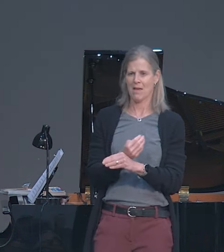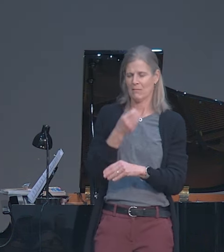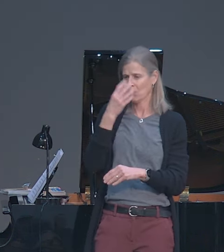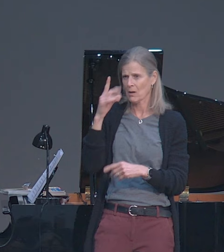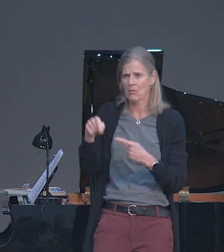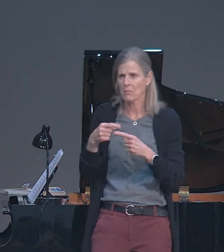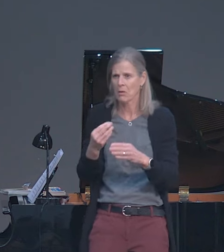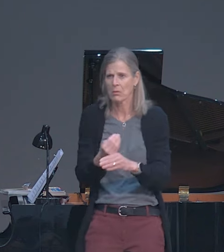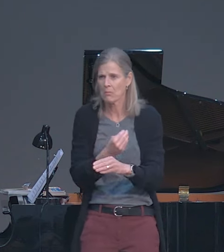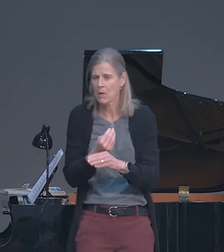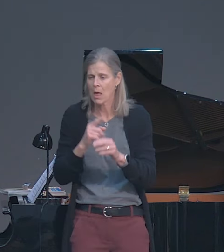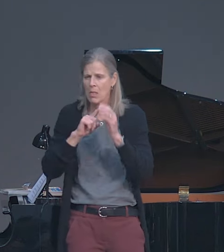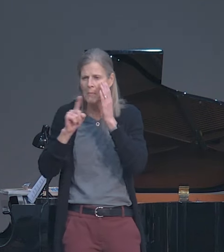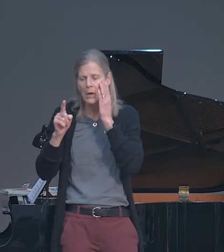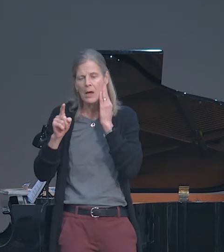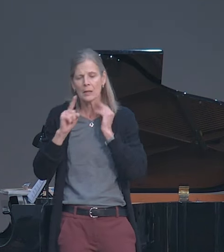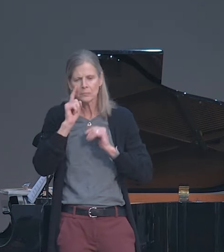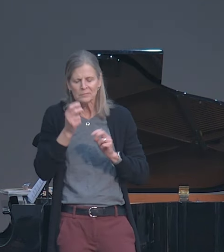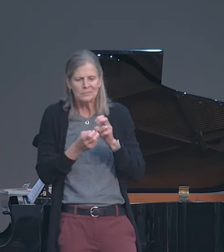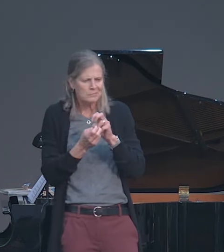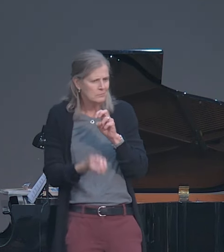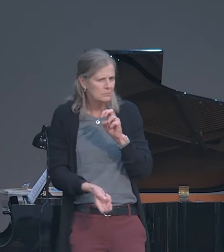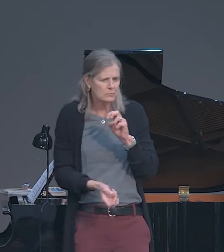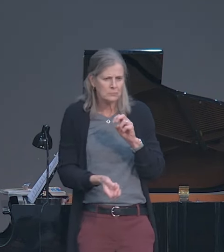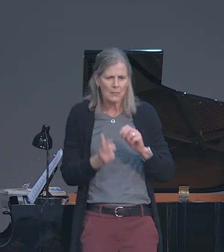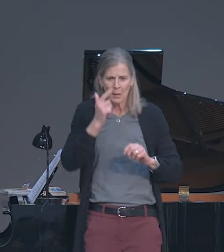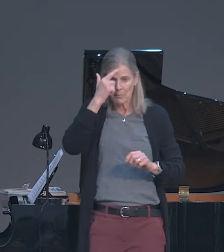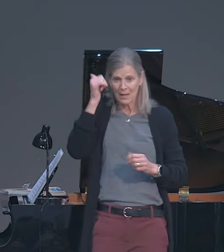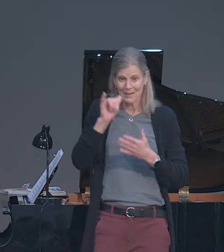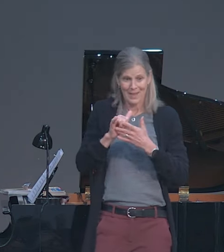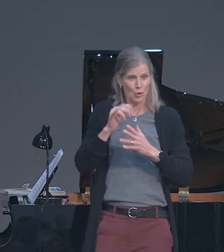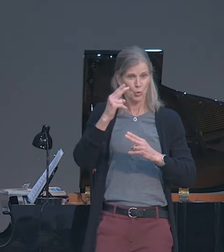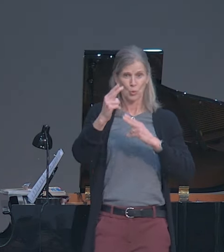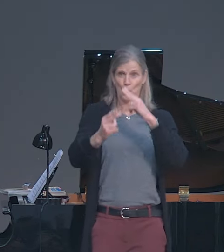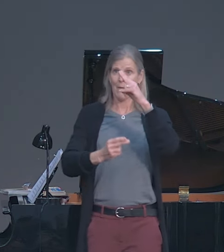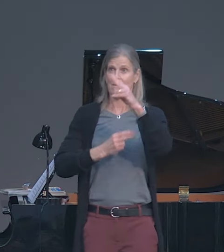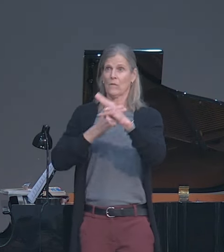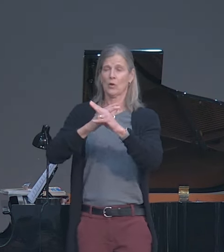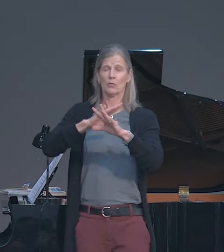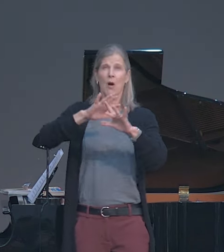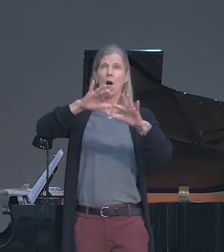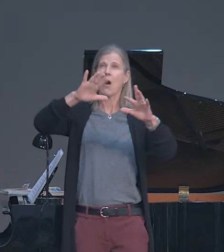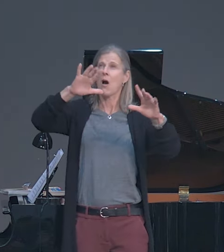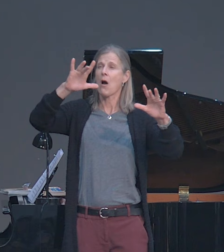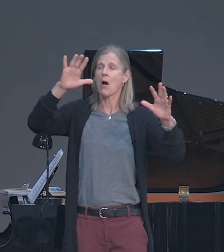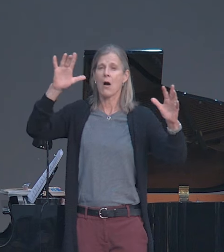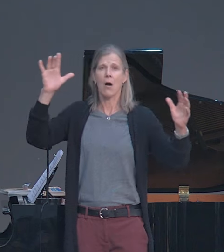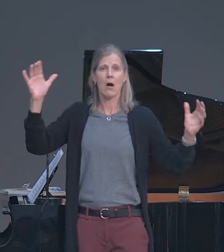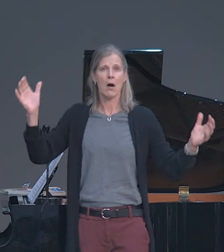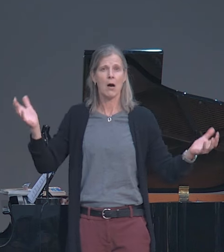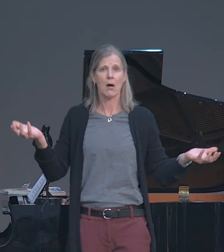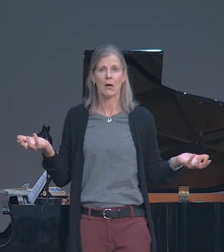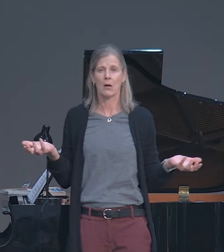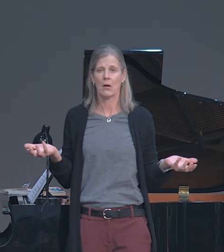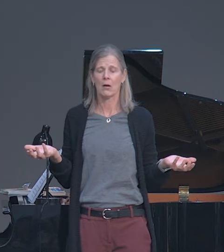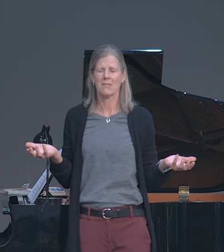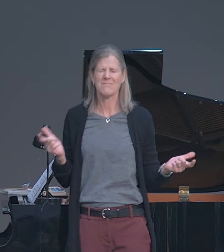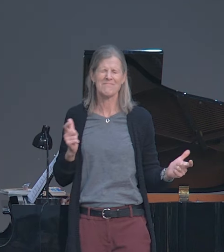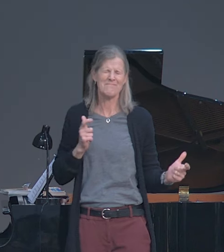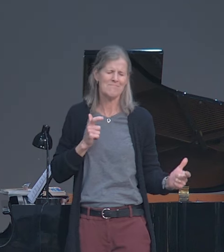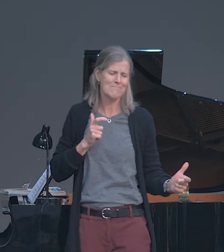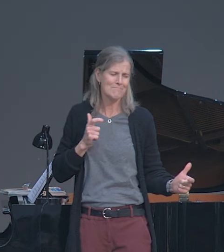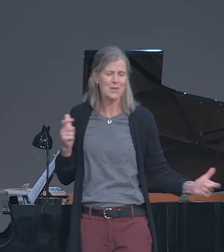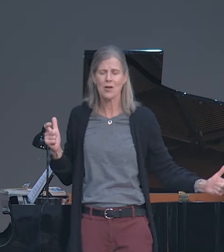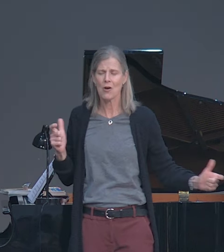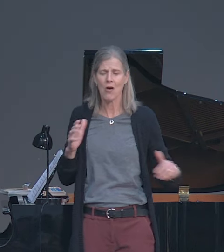math. I'm awestruck because the universe appeared way bigger than